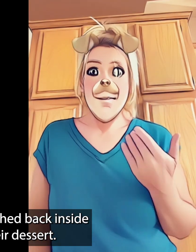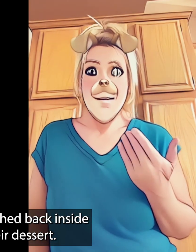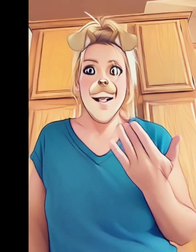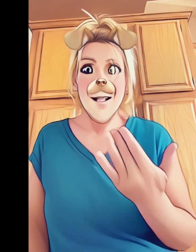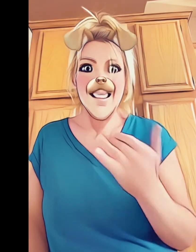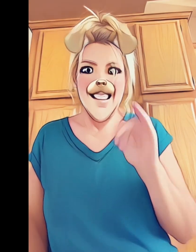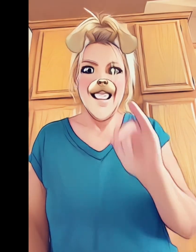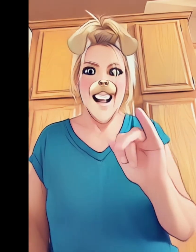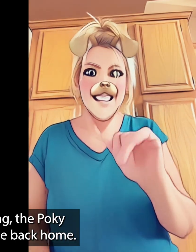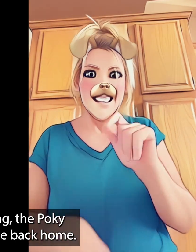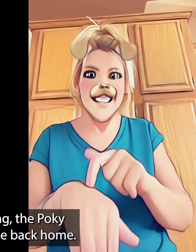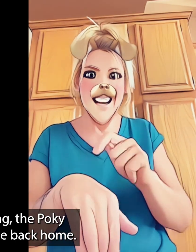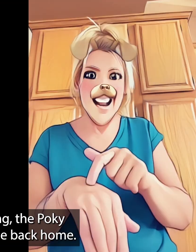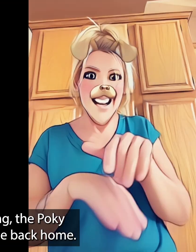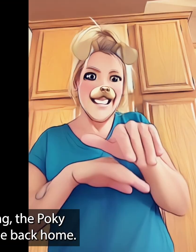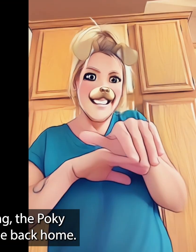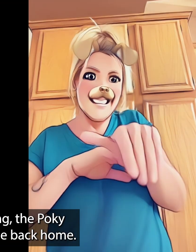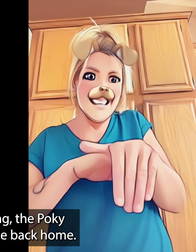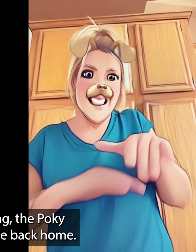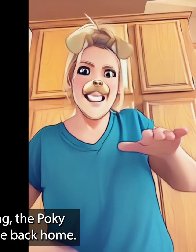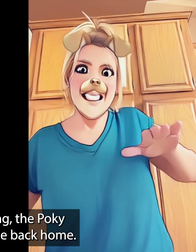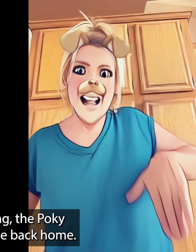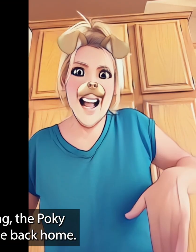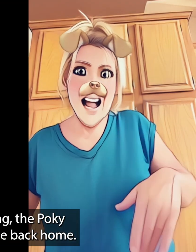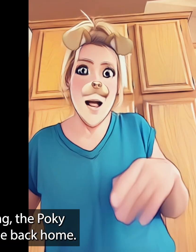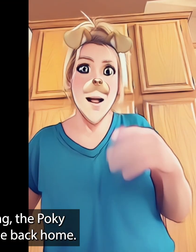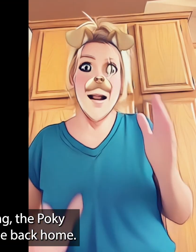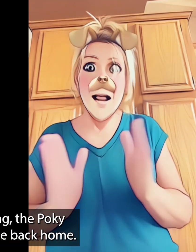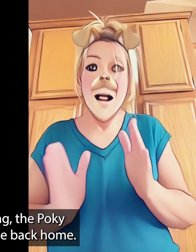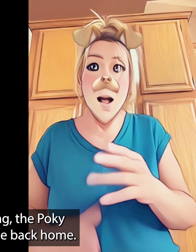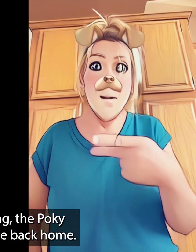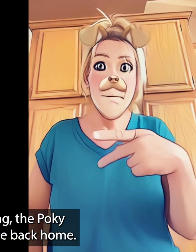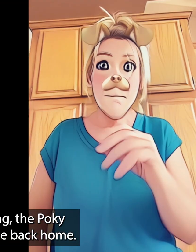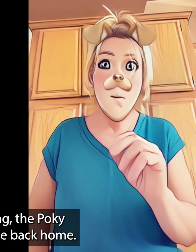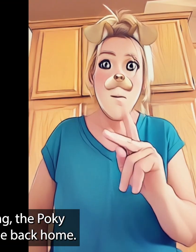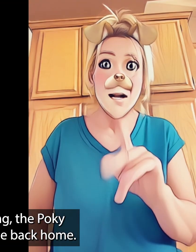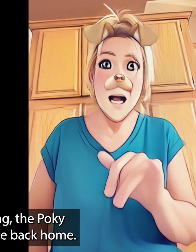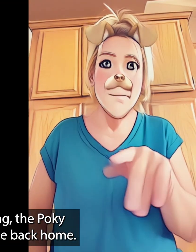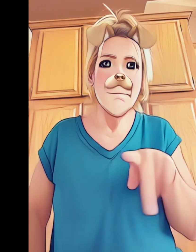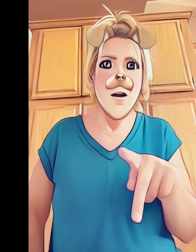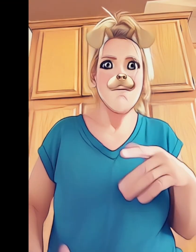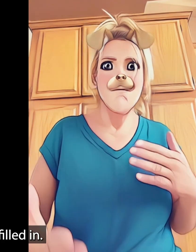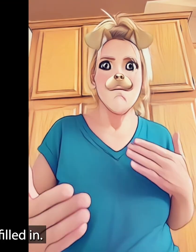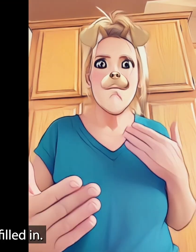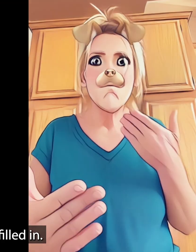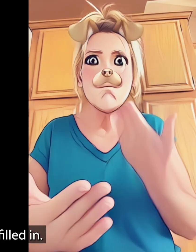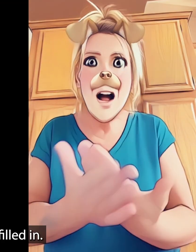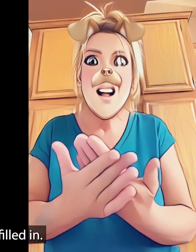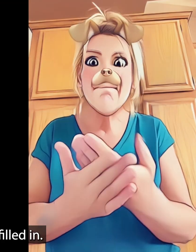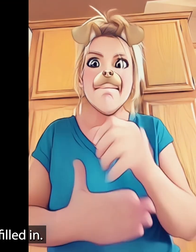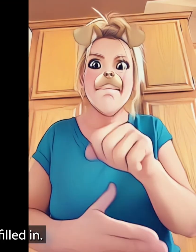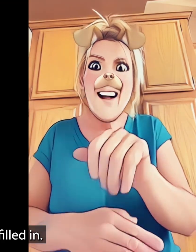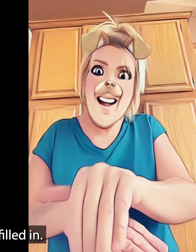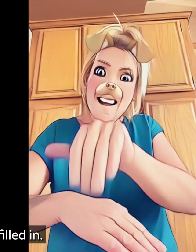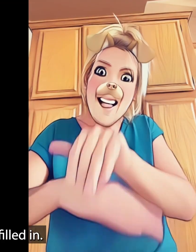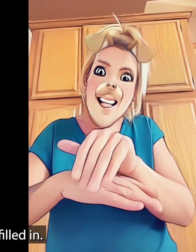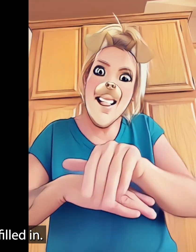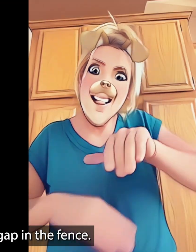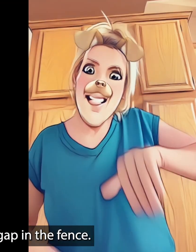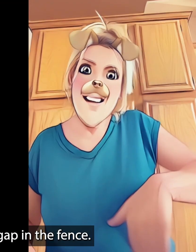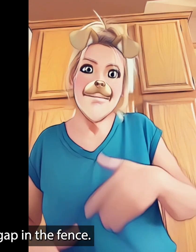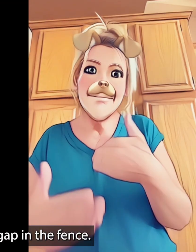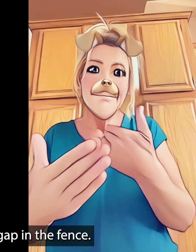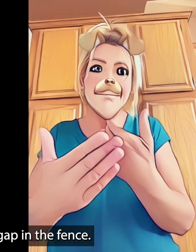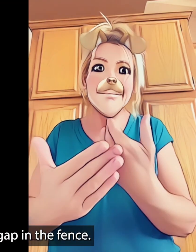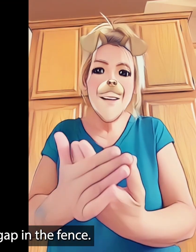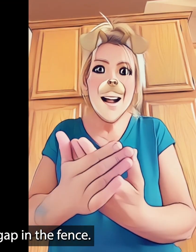up their dessert. While they were eating, the Poky little puppy finally came back home, but the hole was filled in.